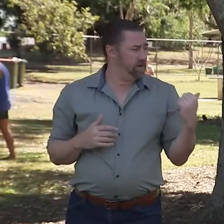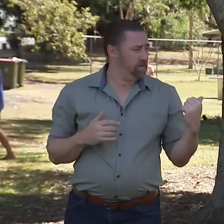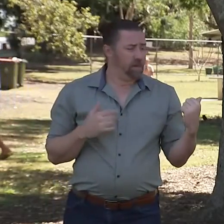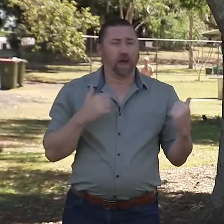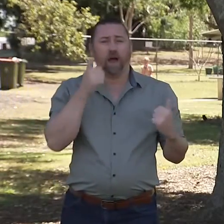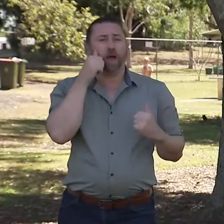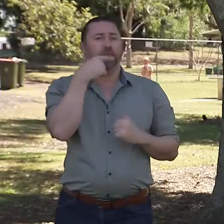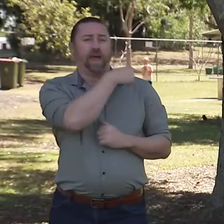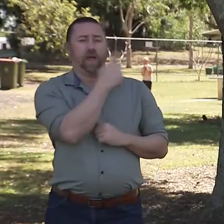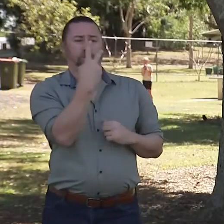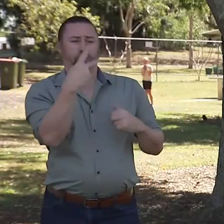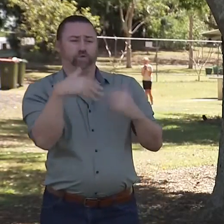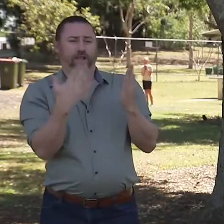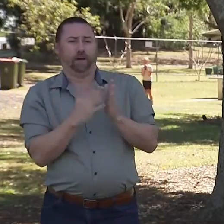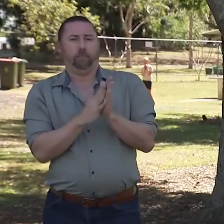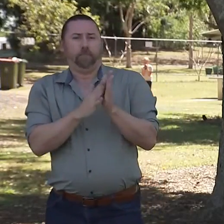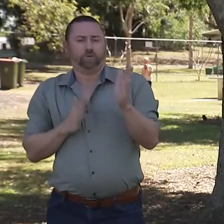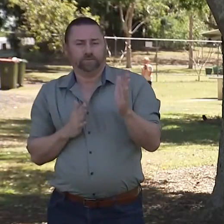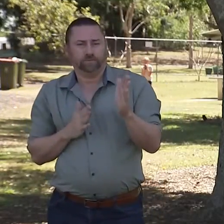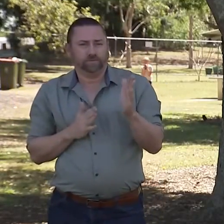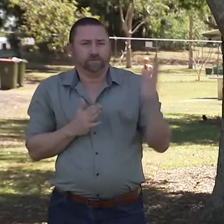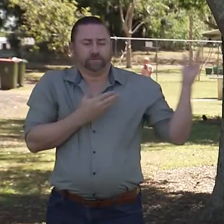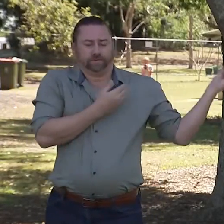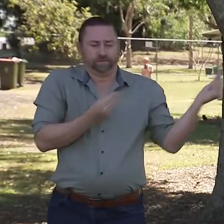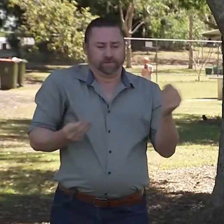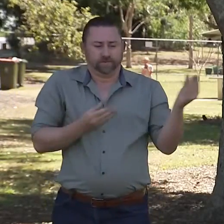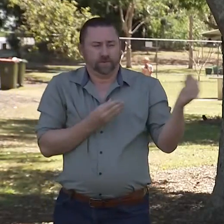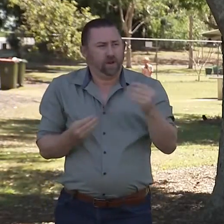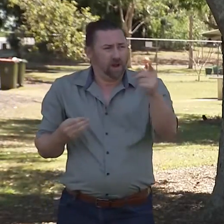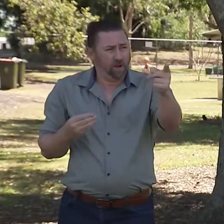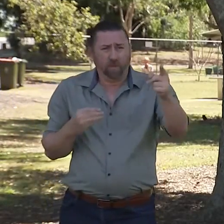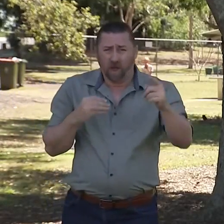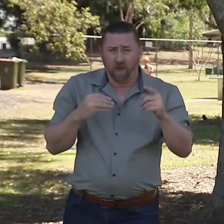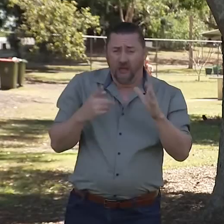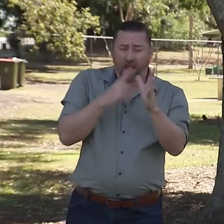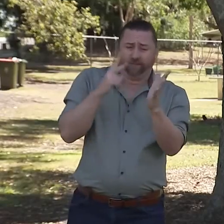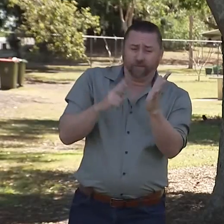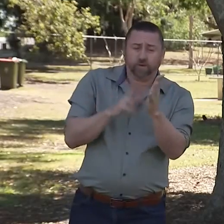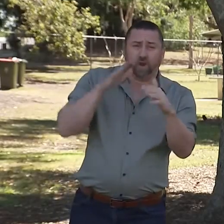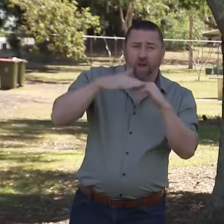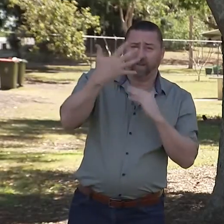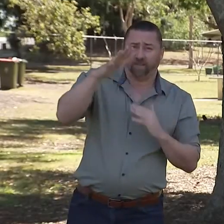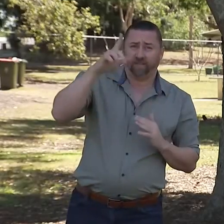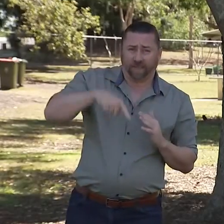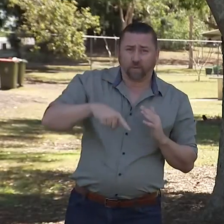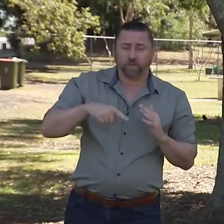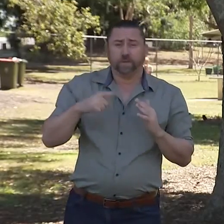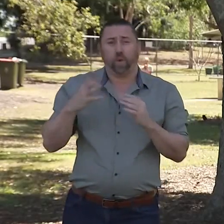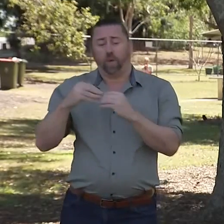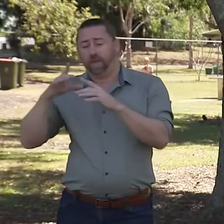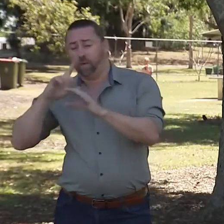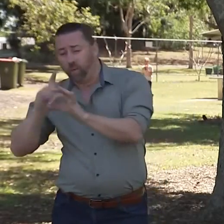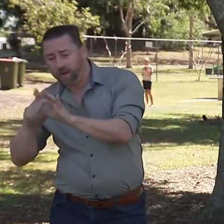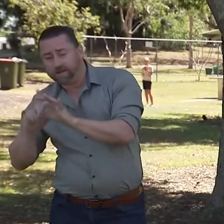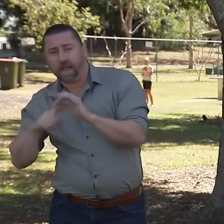days behind. But on a daily basis, what you're seeing over 50,000? Yeah, over 50,000 combined. Yeah.